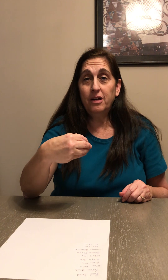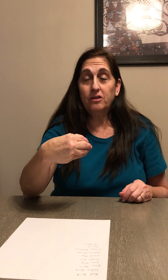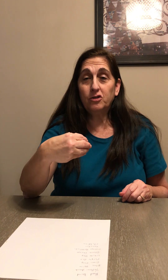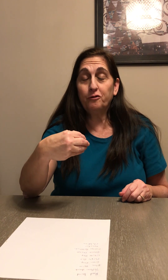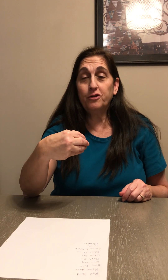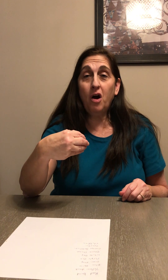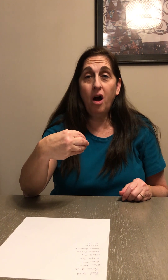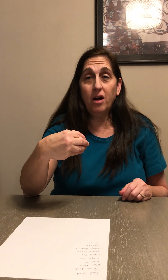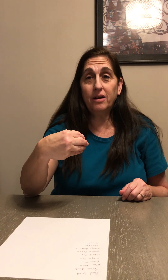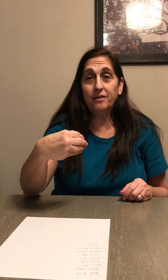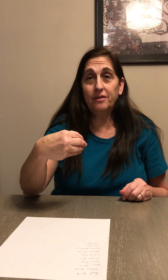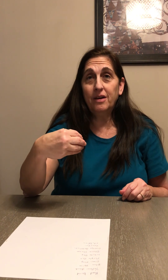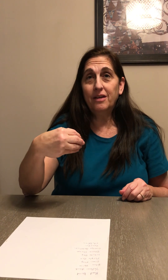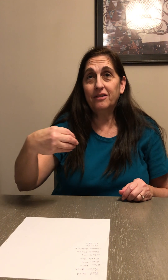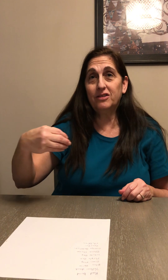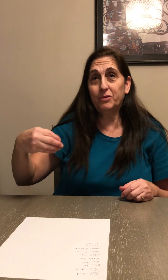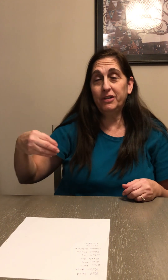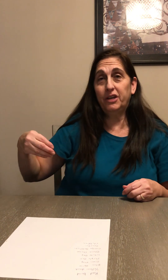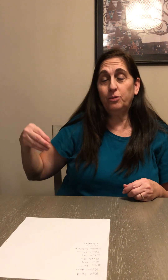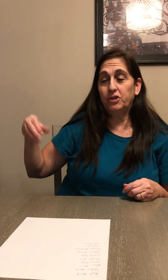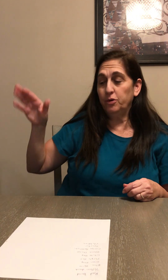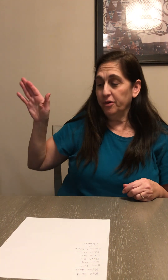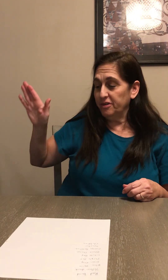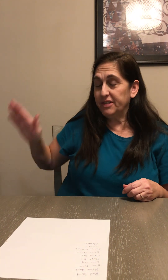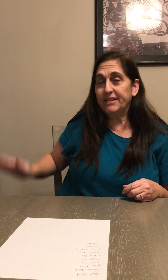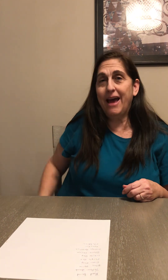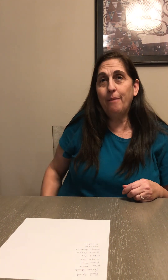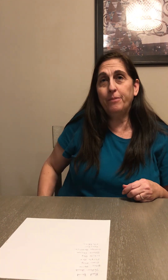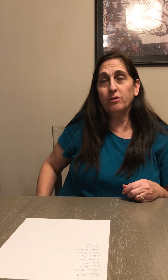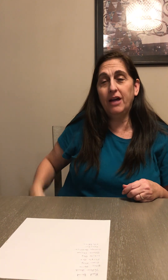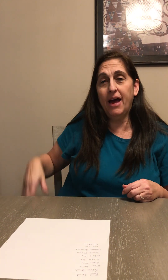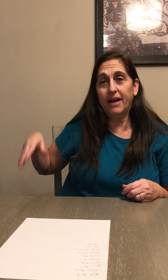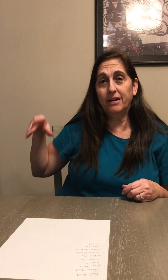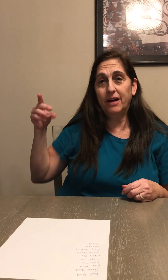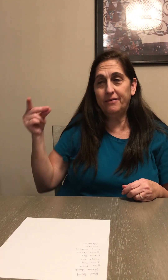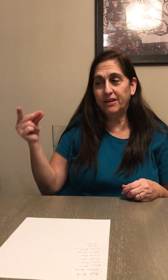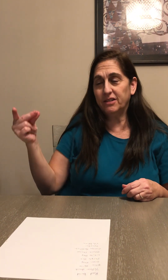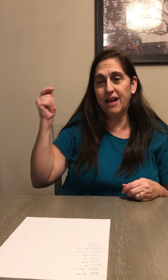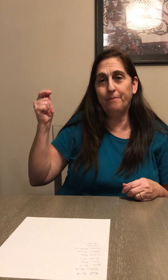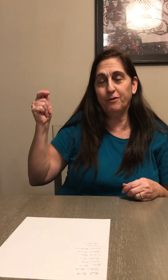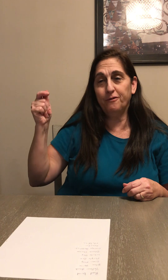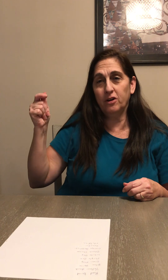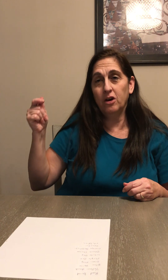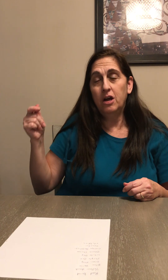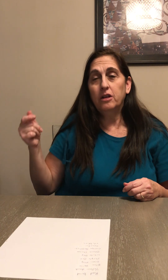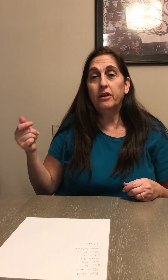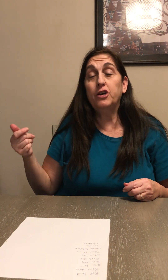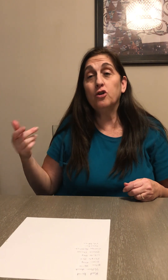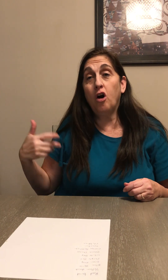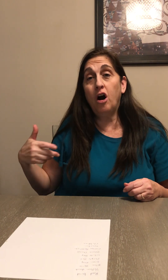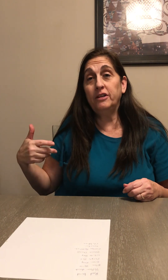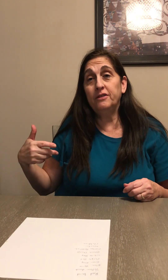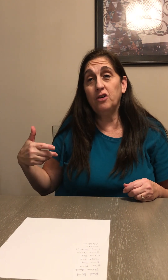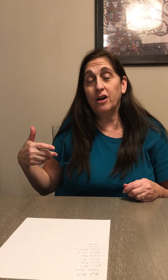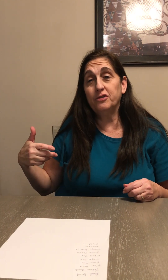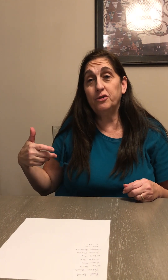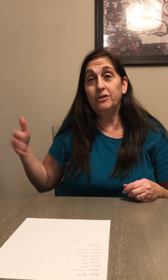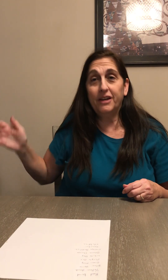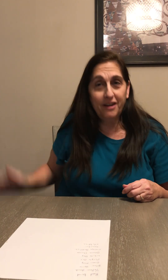So for dog, this is really cute too. You're gonna slap your leg and then snap your finger like you're calling the dog to you, like, come